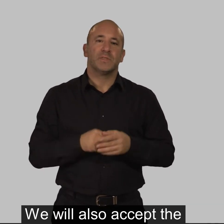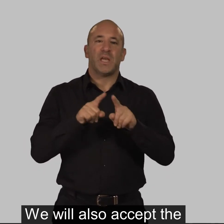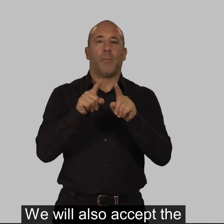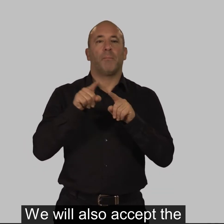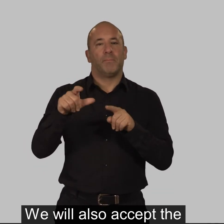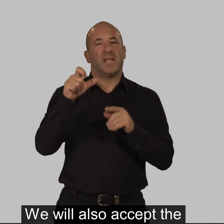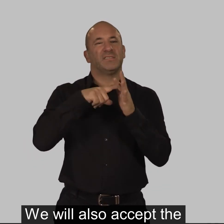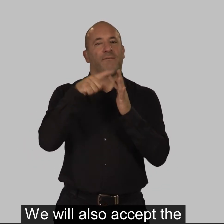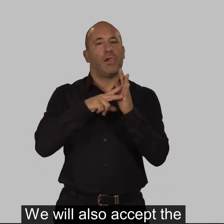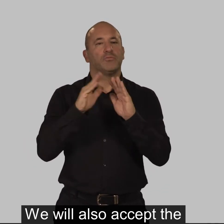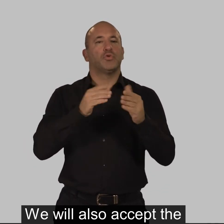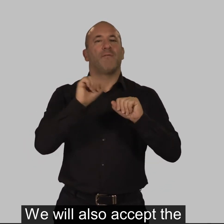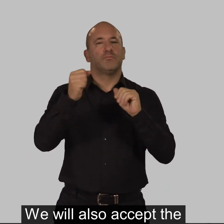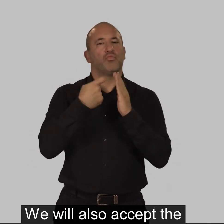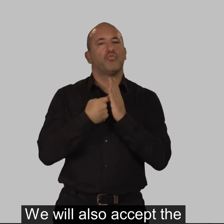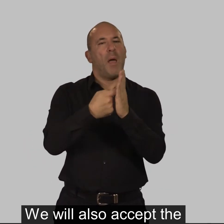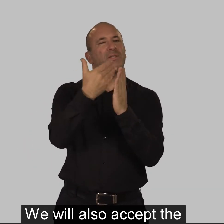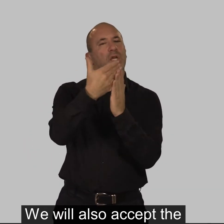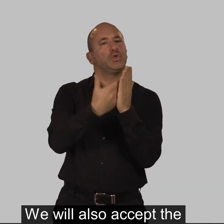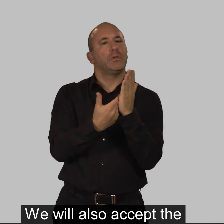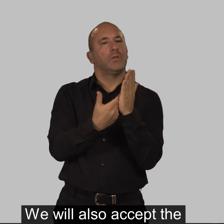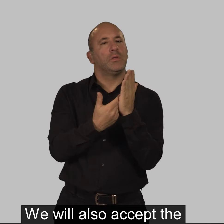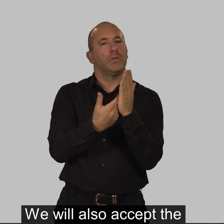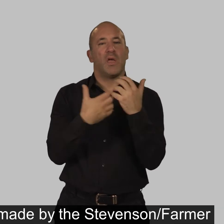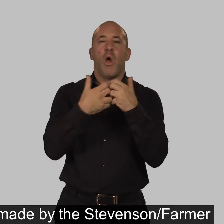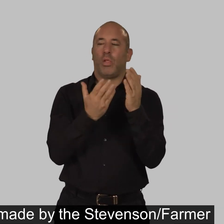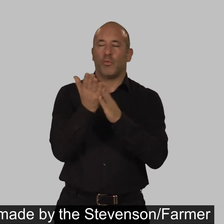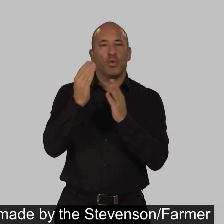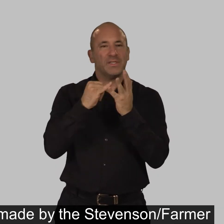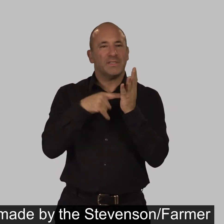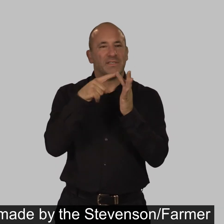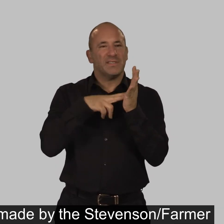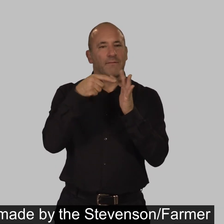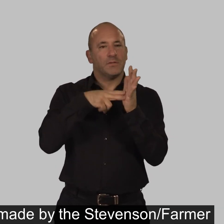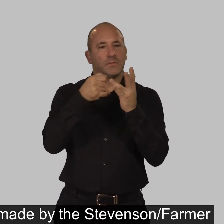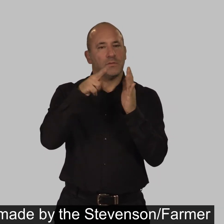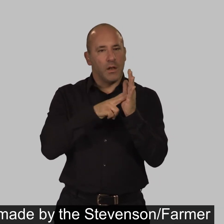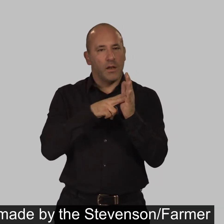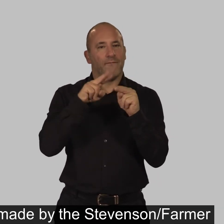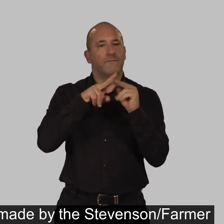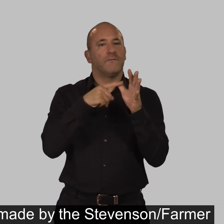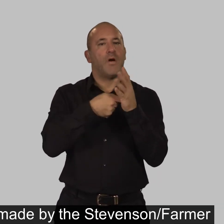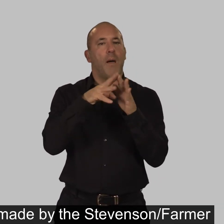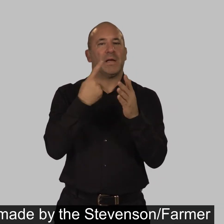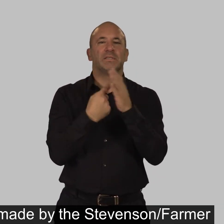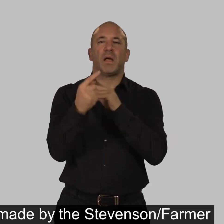We will also accept the recommendations for the civil service made by the Stevenson Farmer Independent